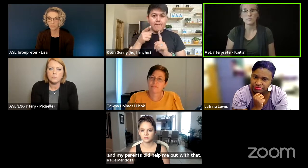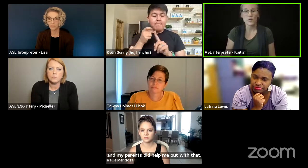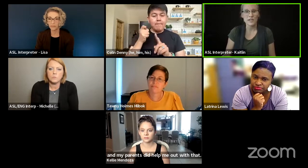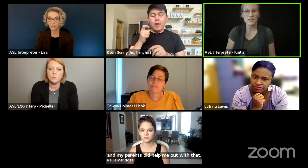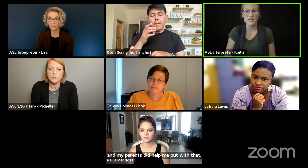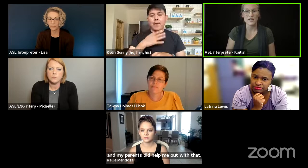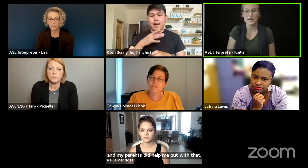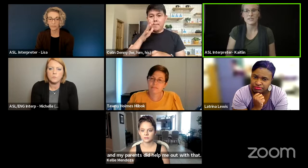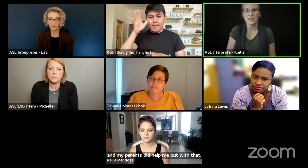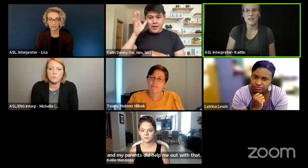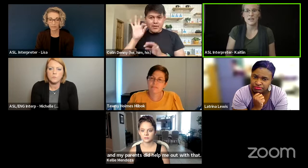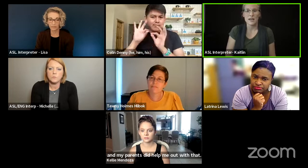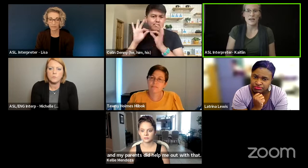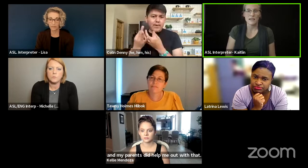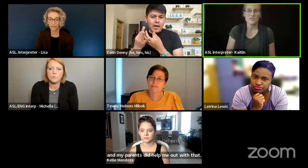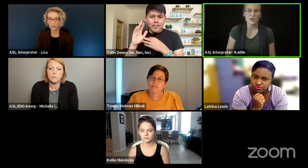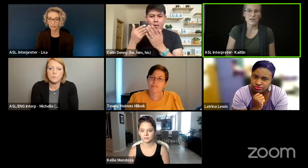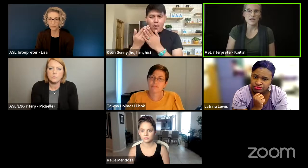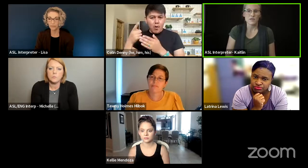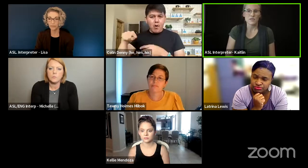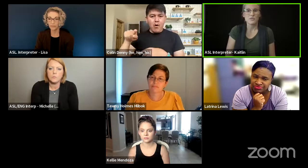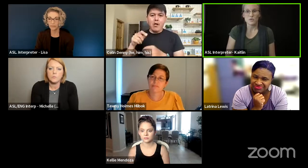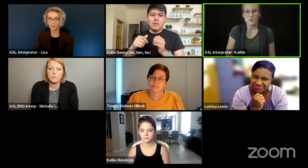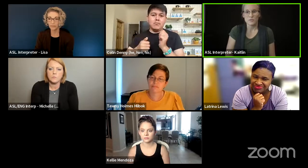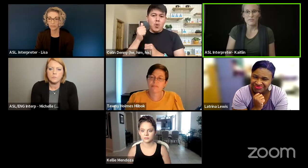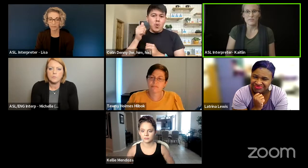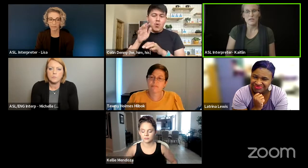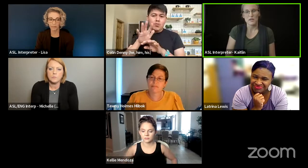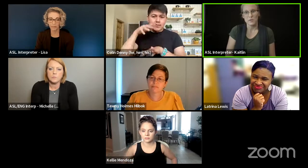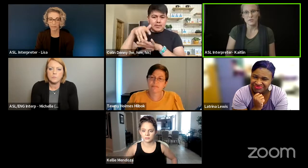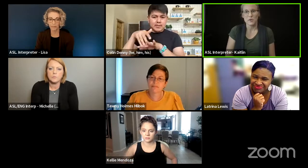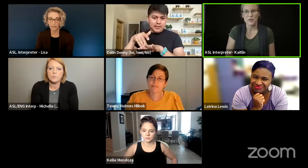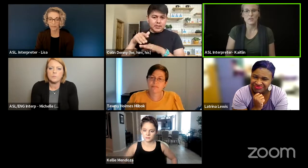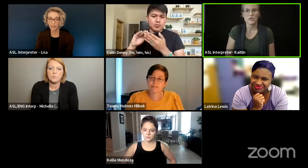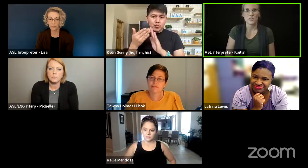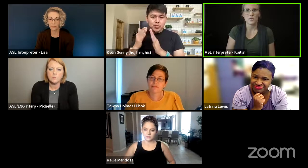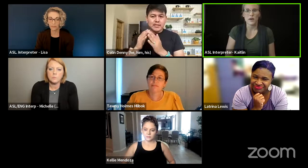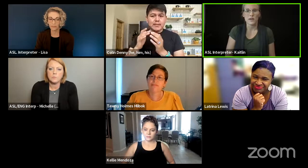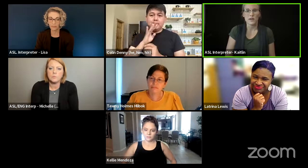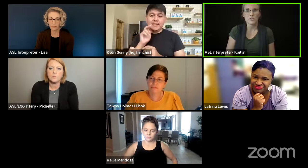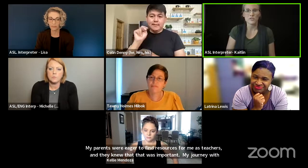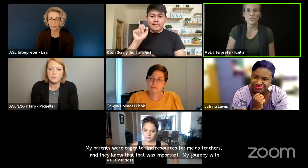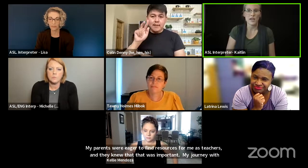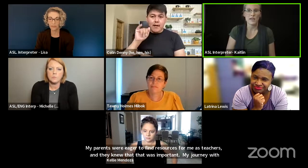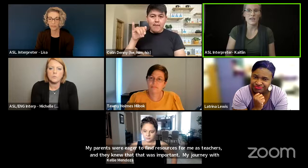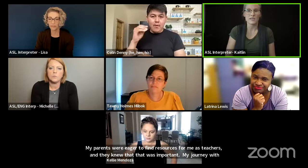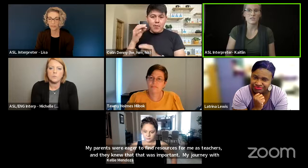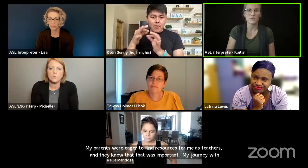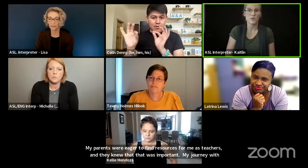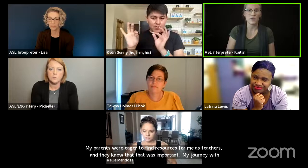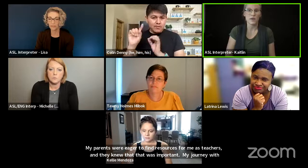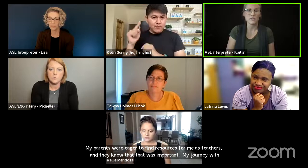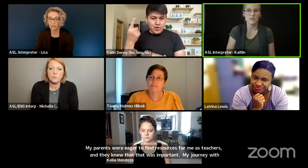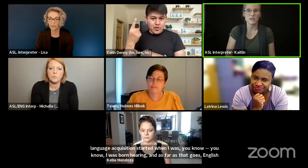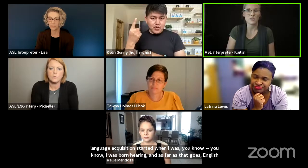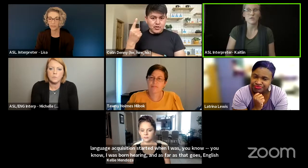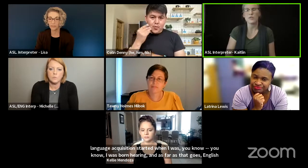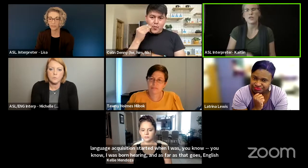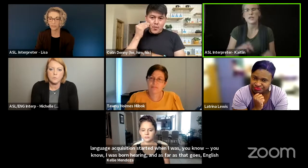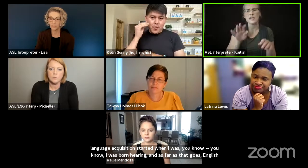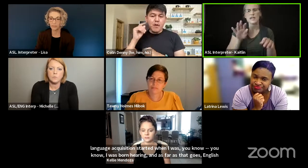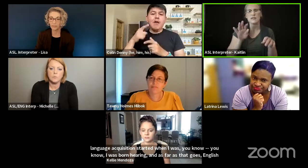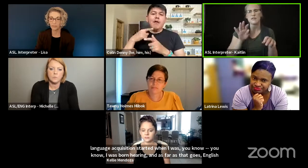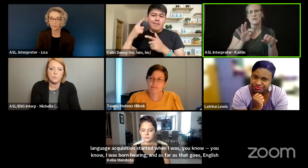I was born hearing, and as far as that goes, English was my first language. So I started acquiring English, and when I was in